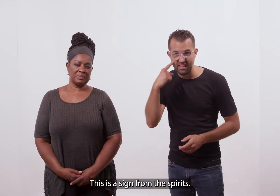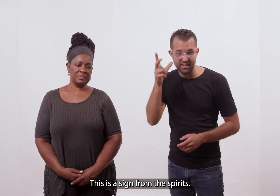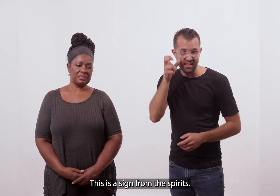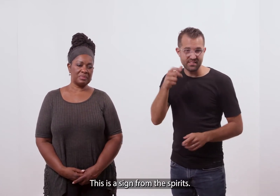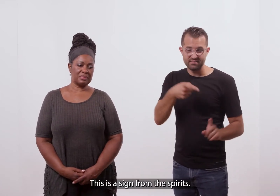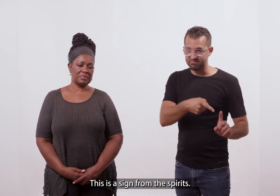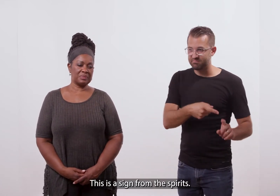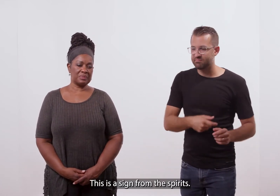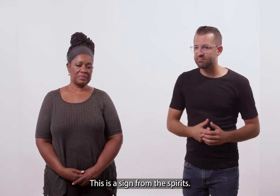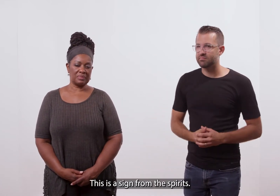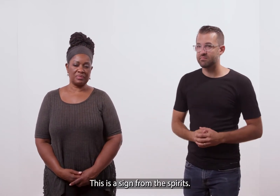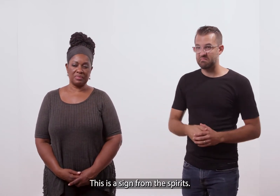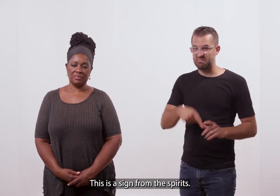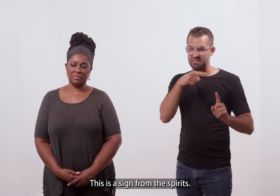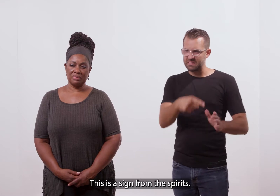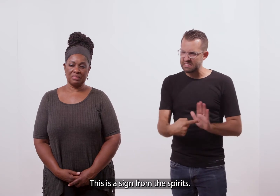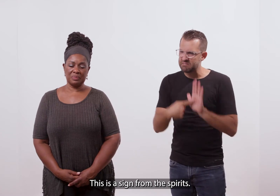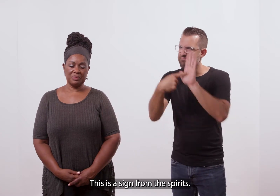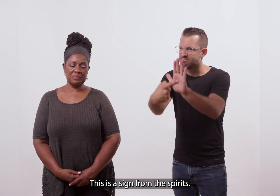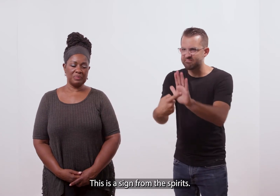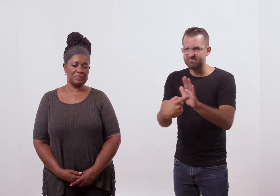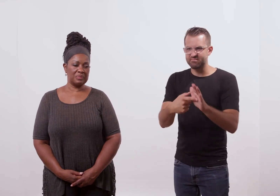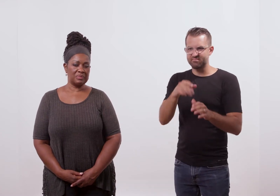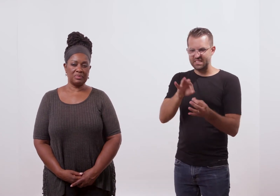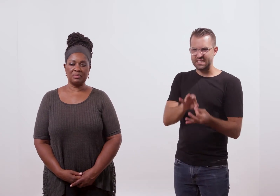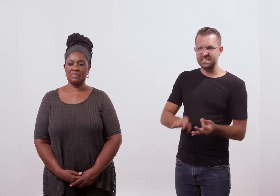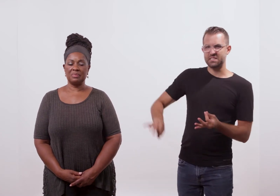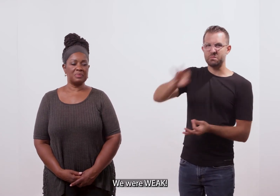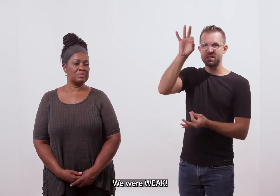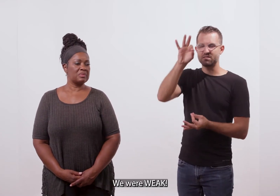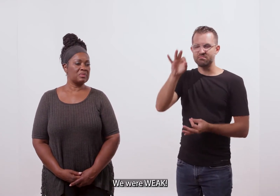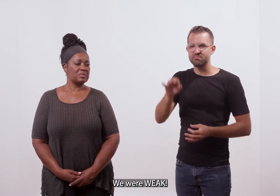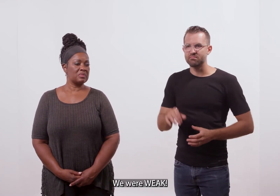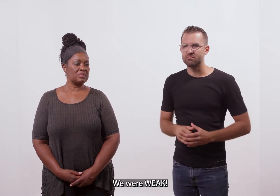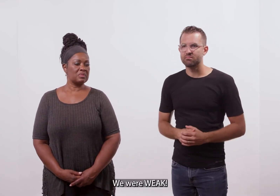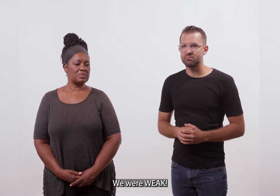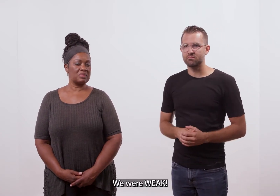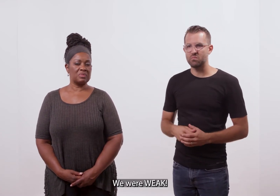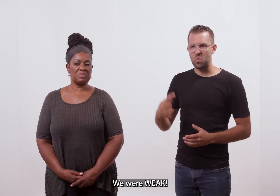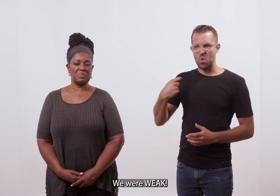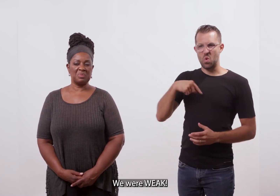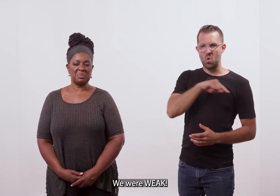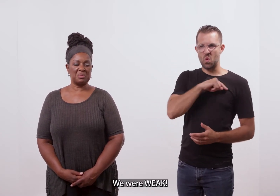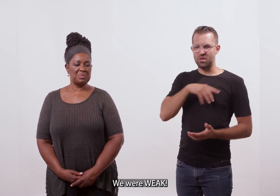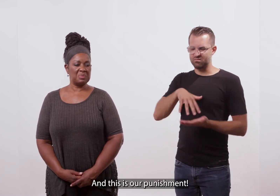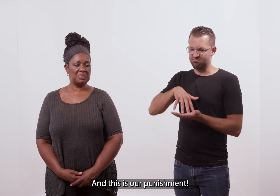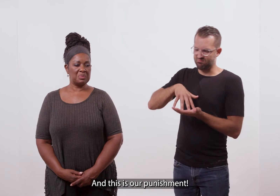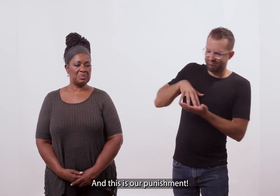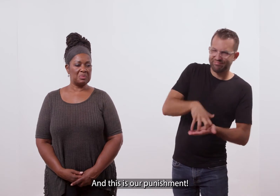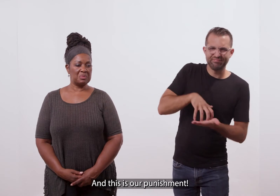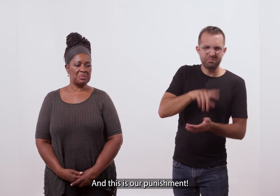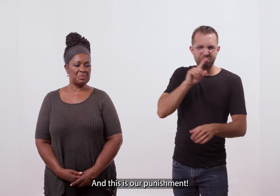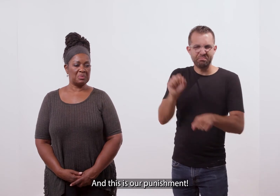This is a sign from the spirits. We were weak, and